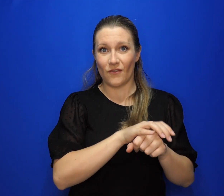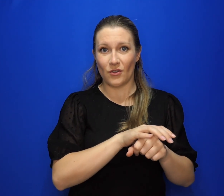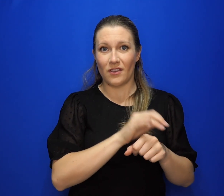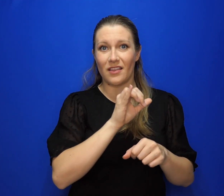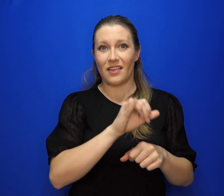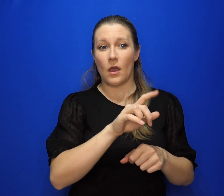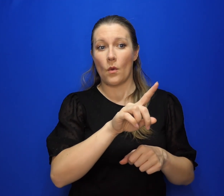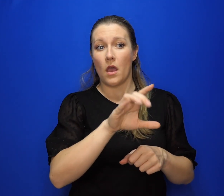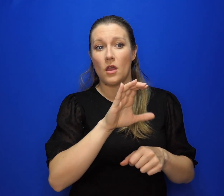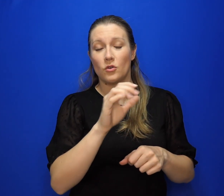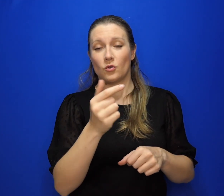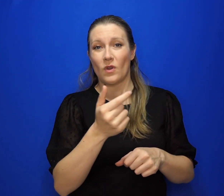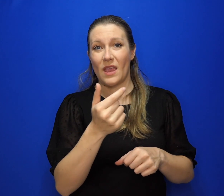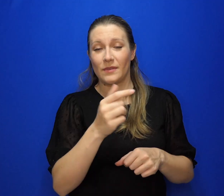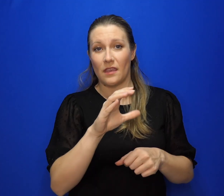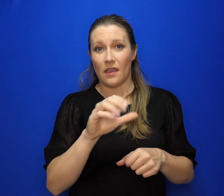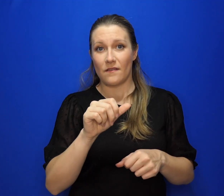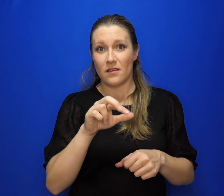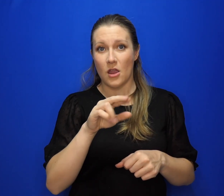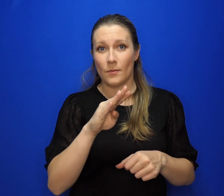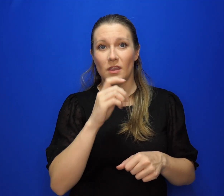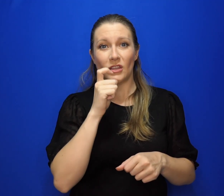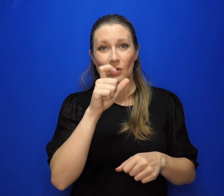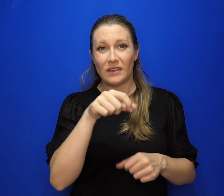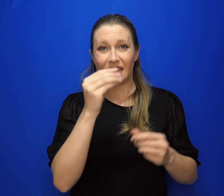grams doesn't need to be eaten in 15 minutes.